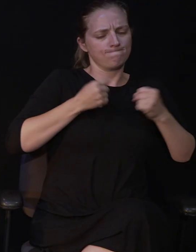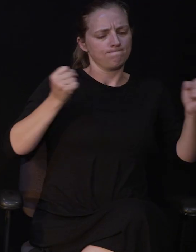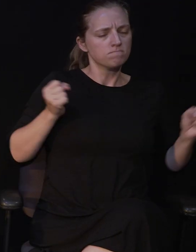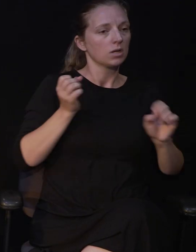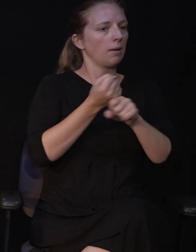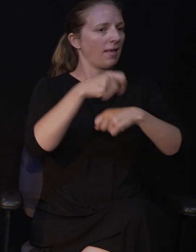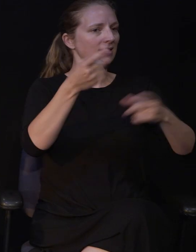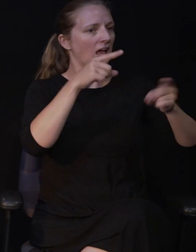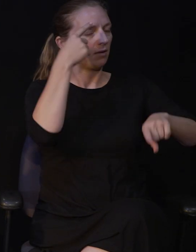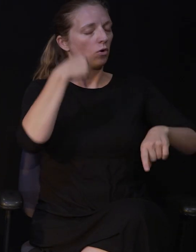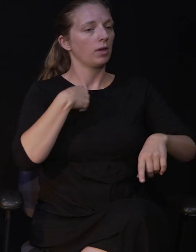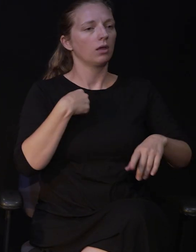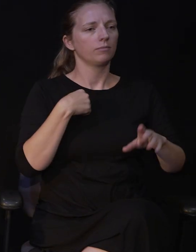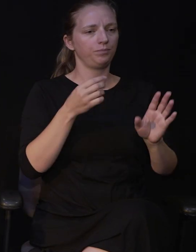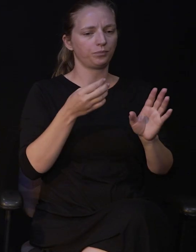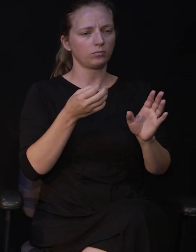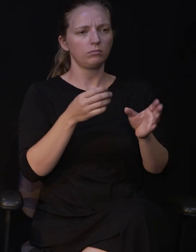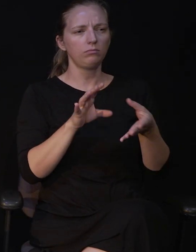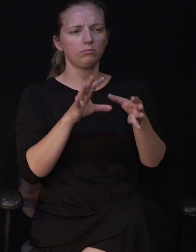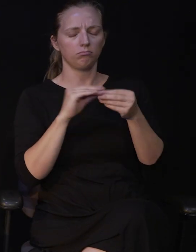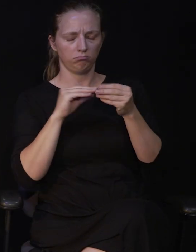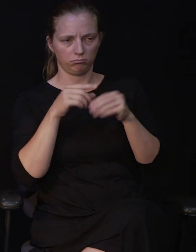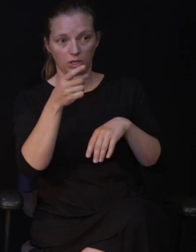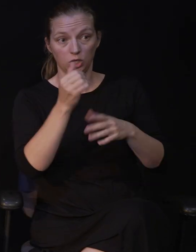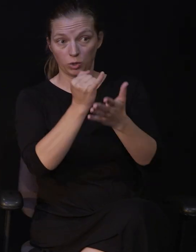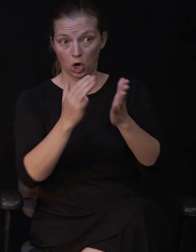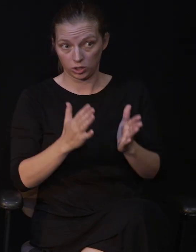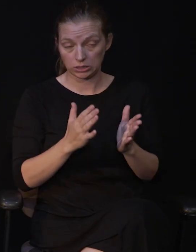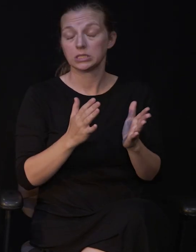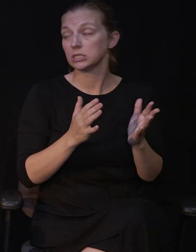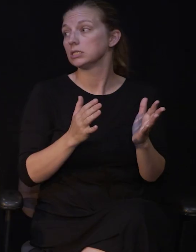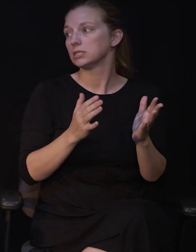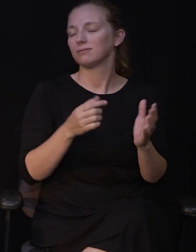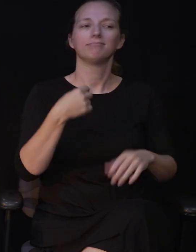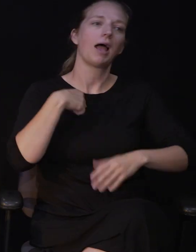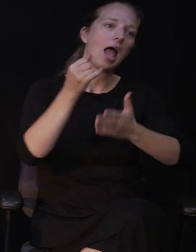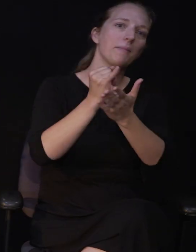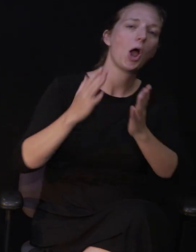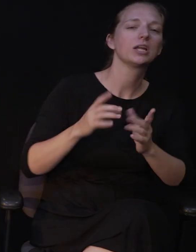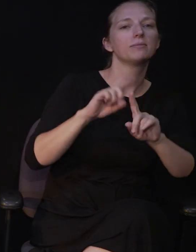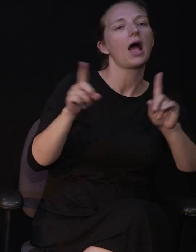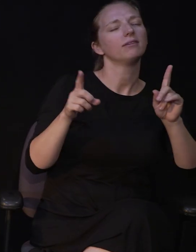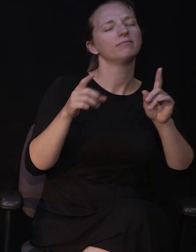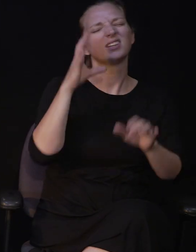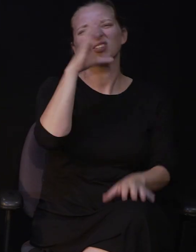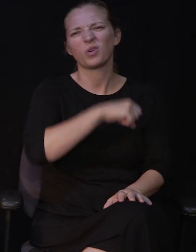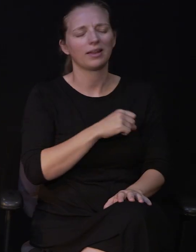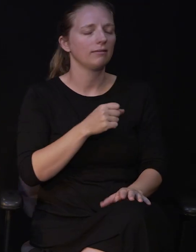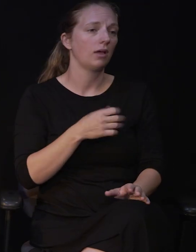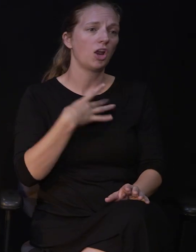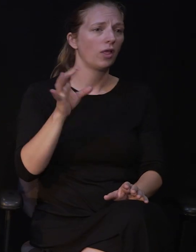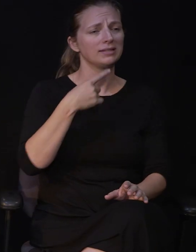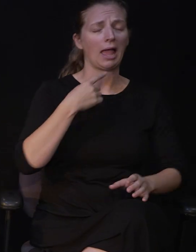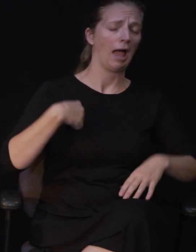So I'm sorry, let me tell you a quick thing, and you're an artist. I'm an artist. It's so weird. I don't even like to say